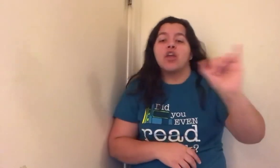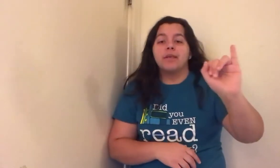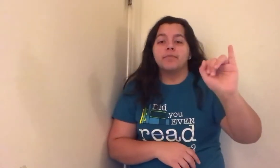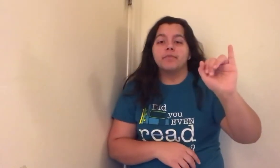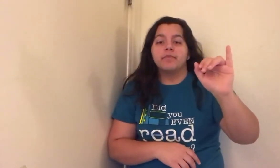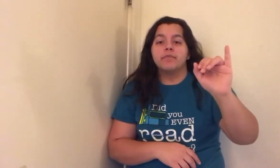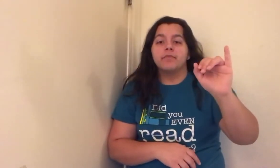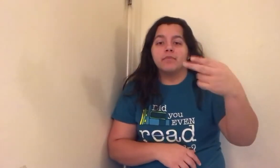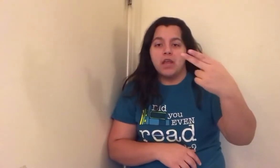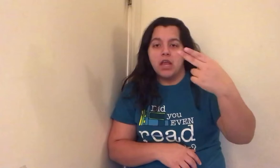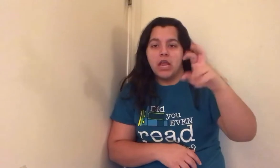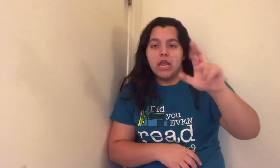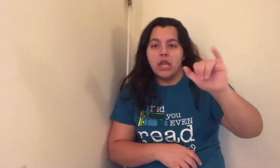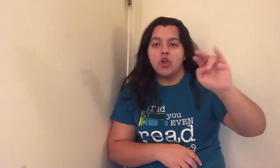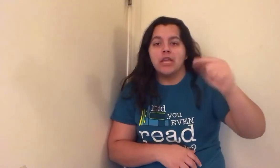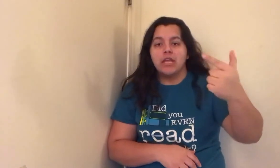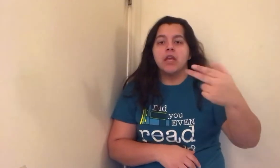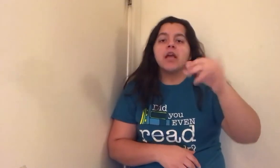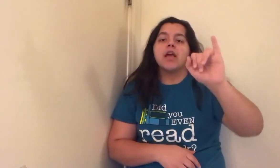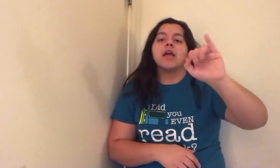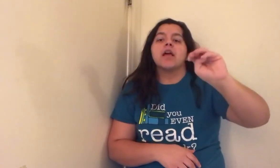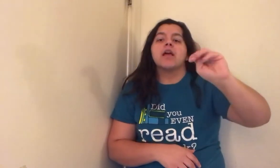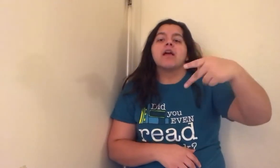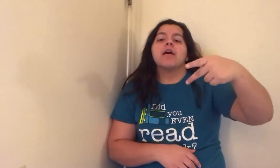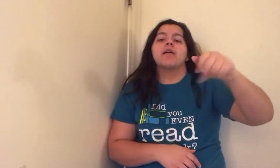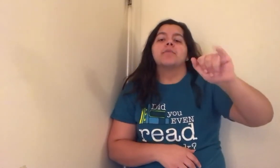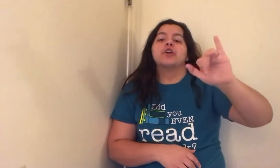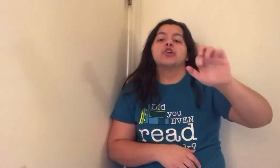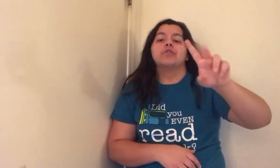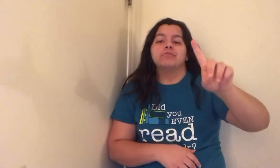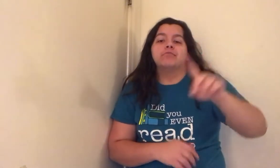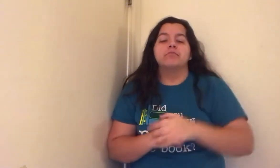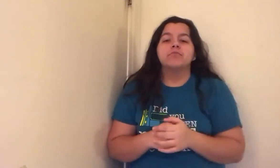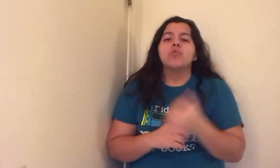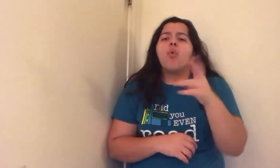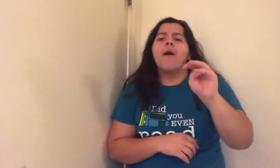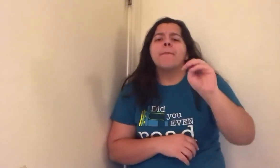Deaf people hearing impaired, or HI, or mute.